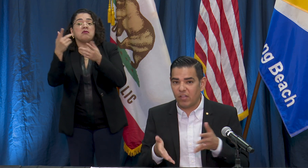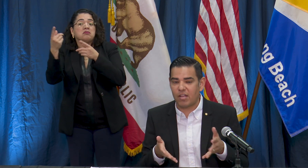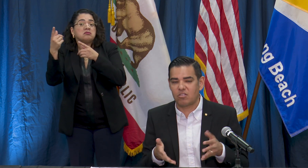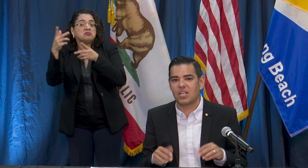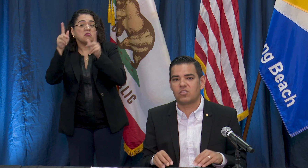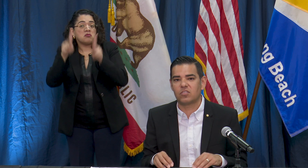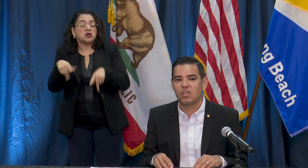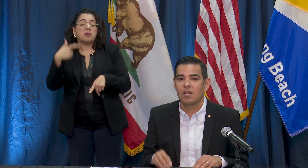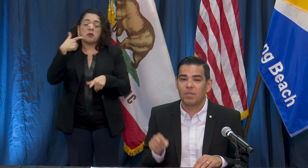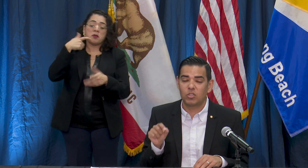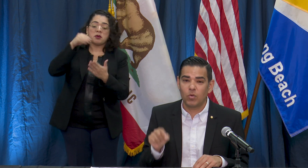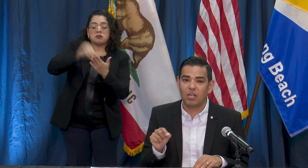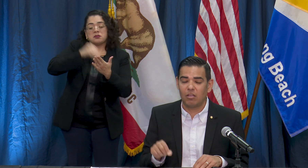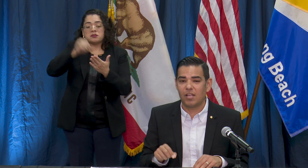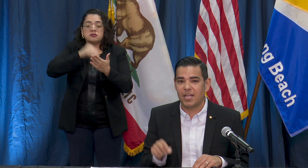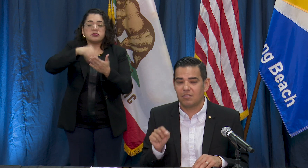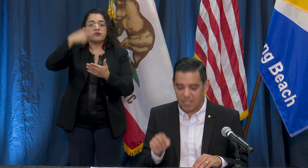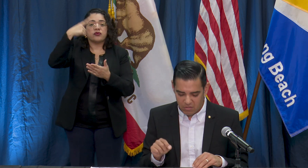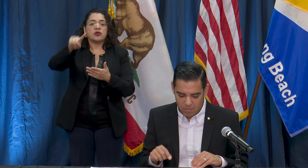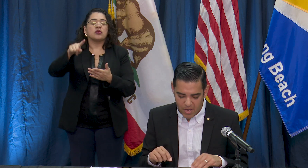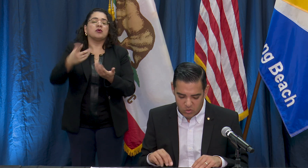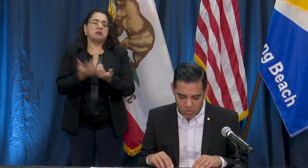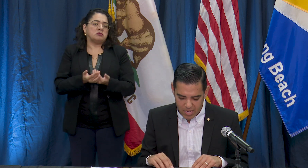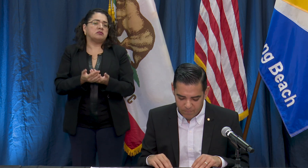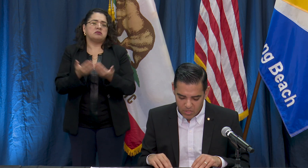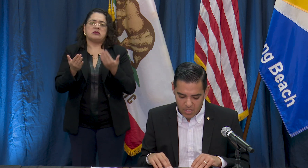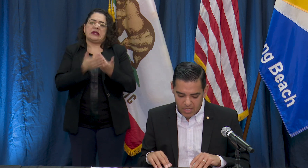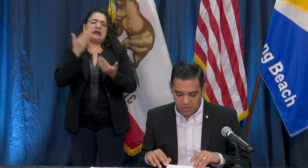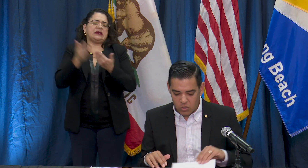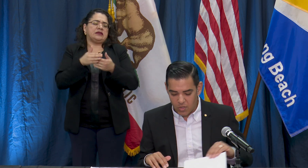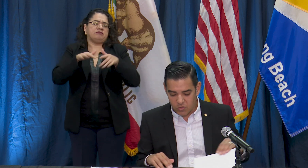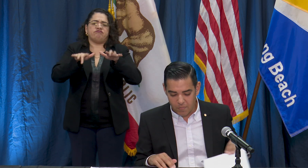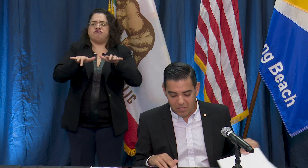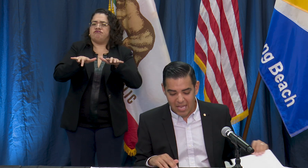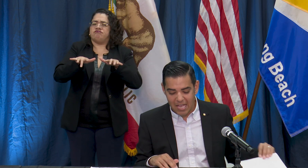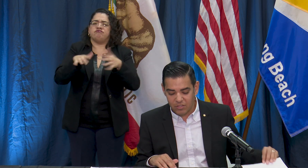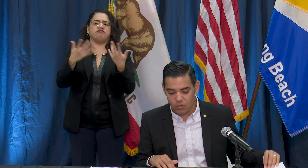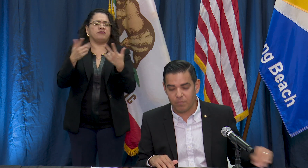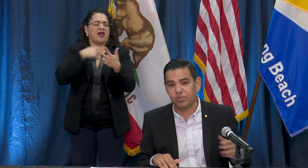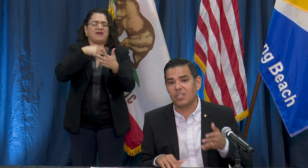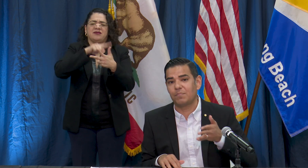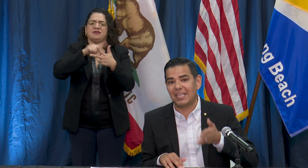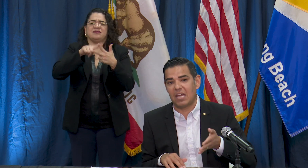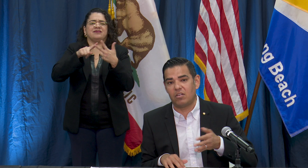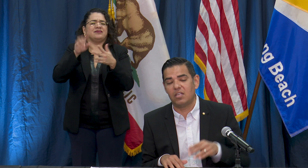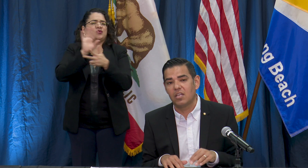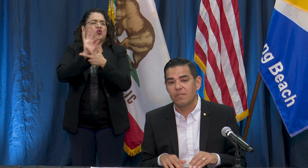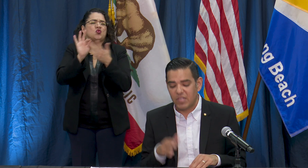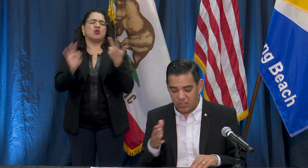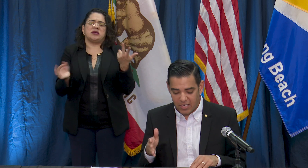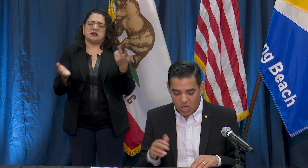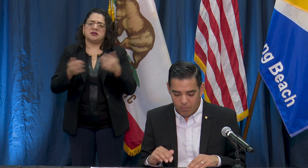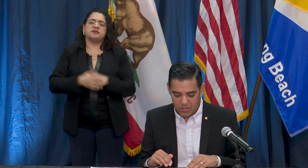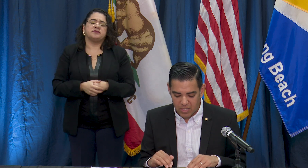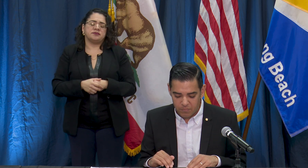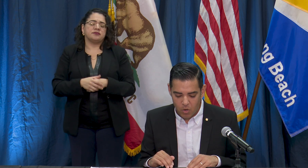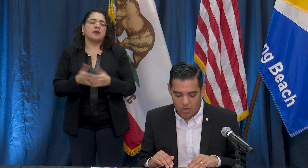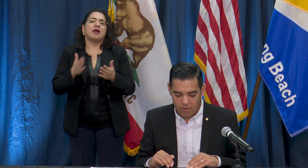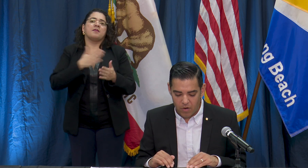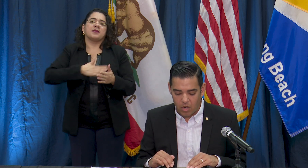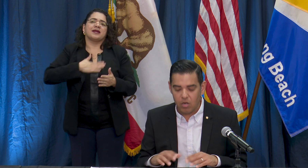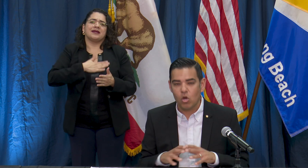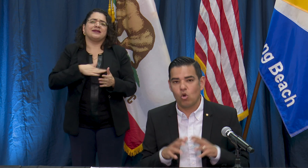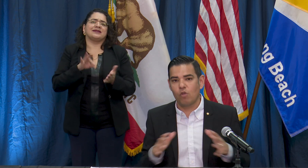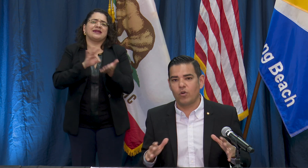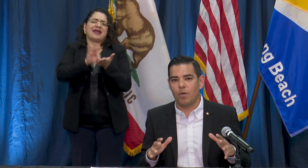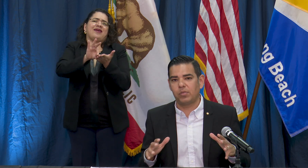organizations to fill out your census, but doing it online is the best way to do it. So I'm just asking you to please be counted, and it's going to help us as part